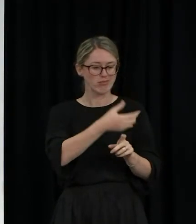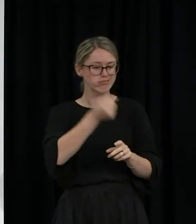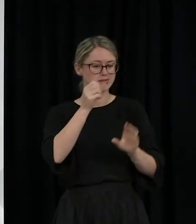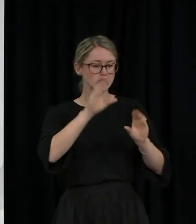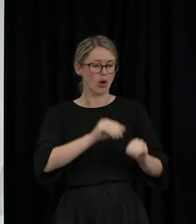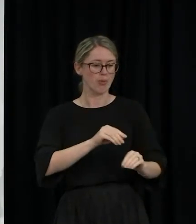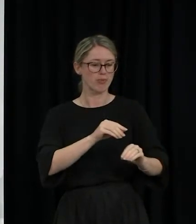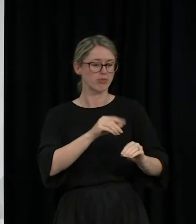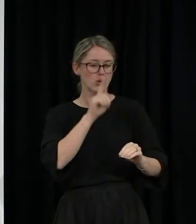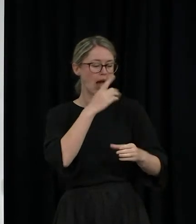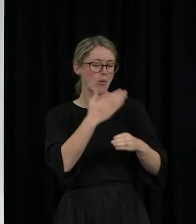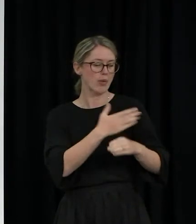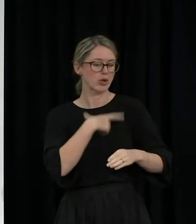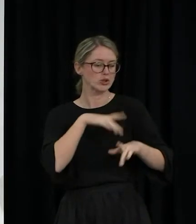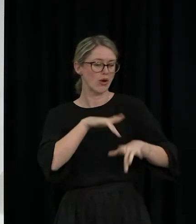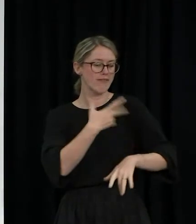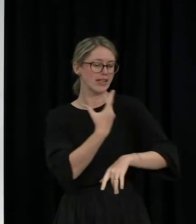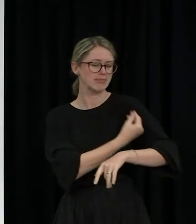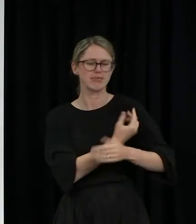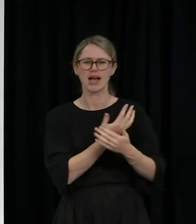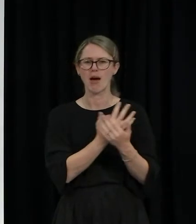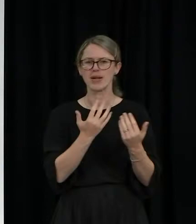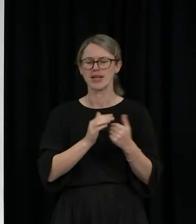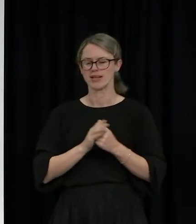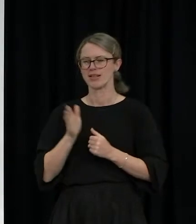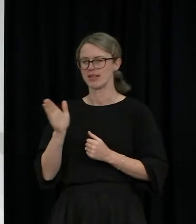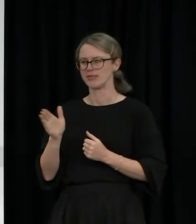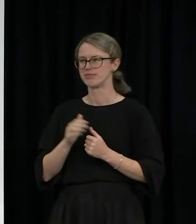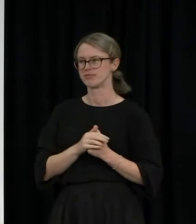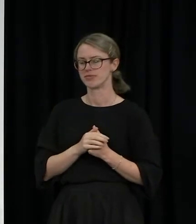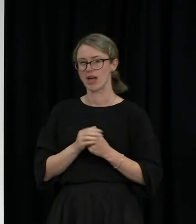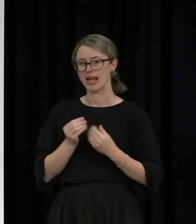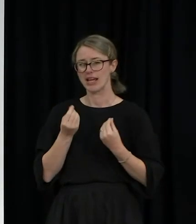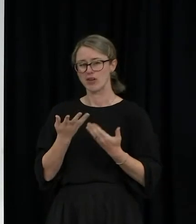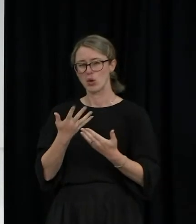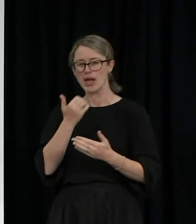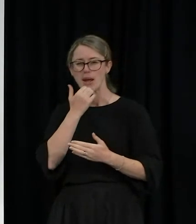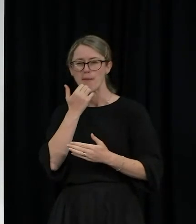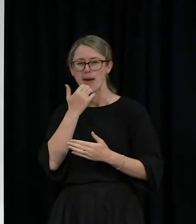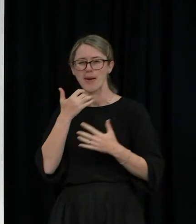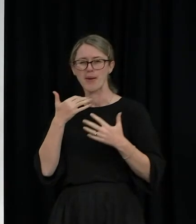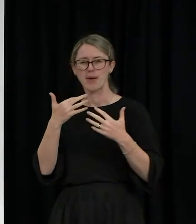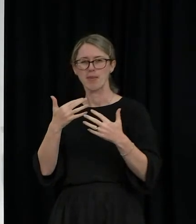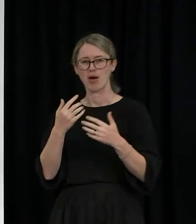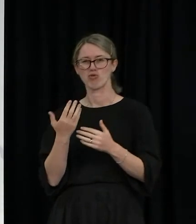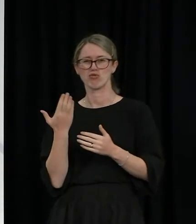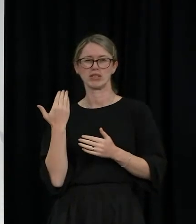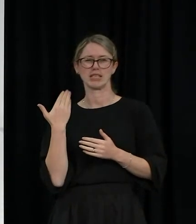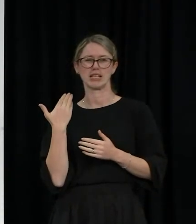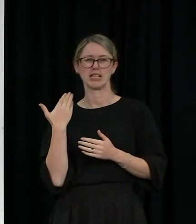I'll come back to you with the specific number. A couple of days beforehand, I was given a number that was in the